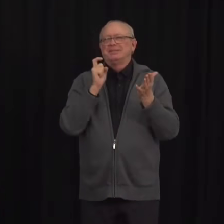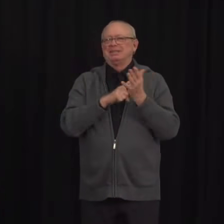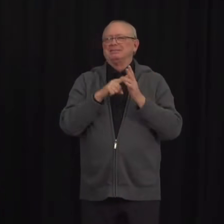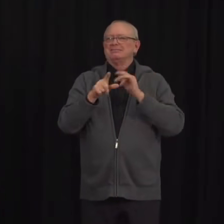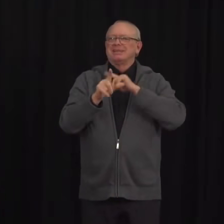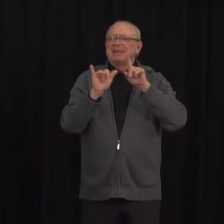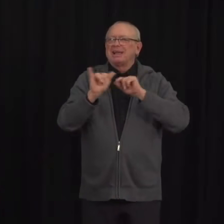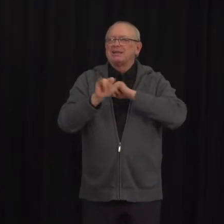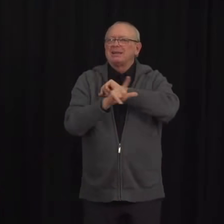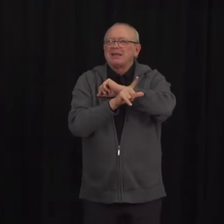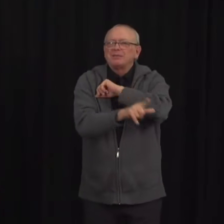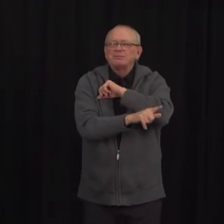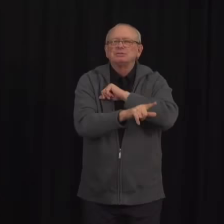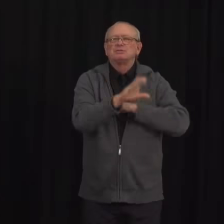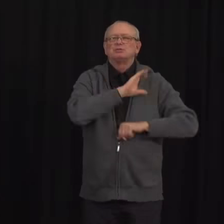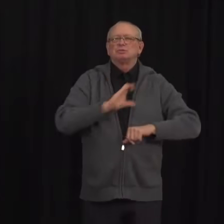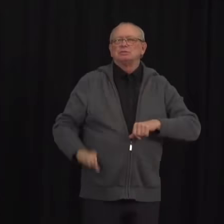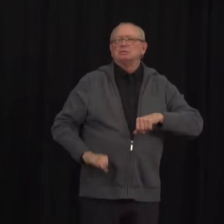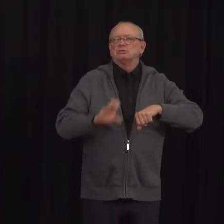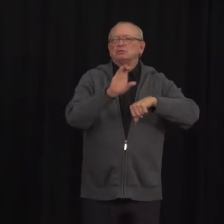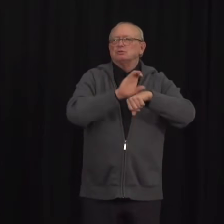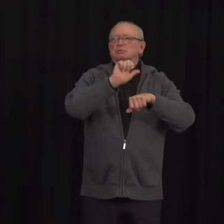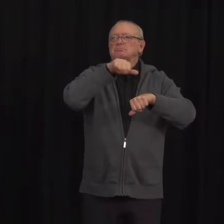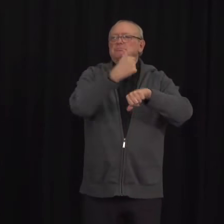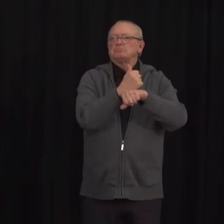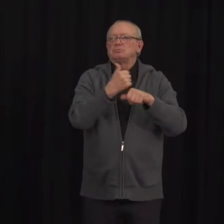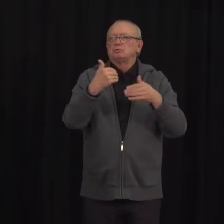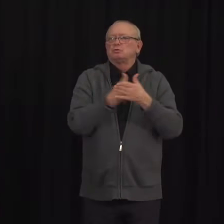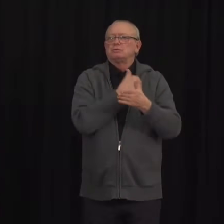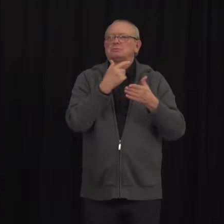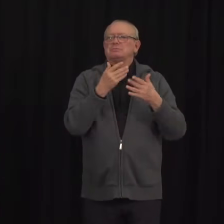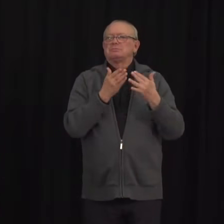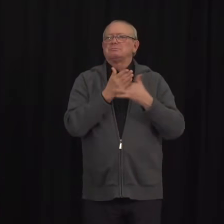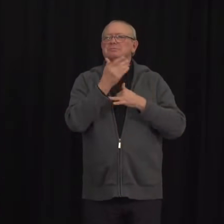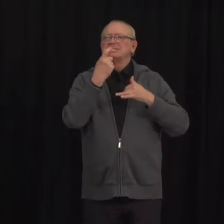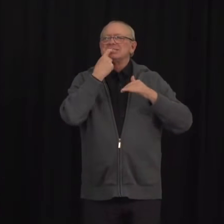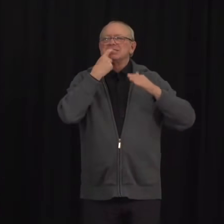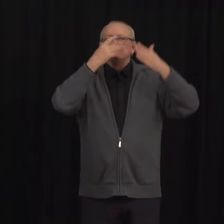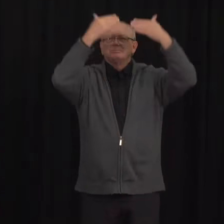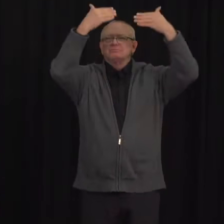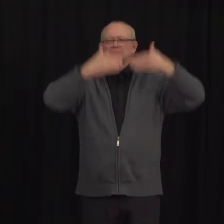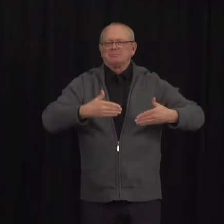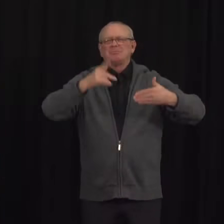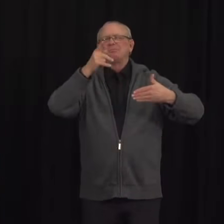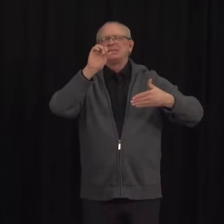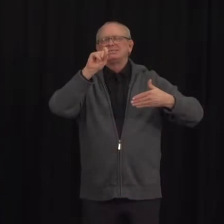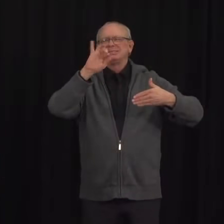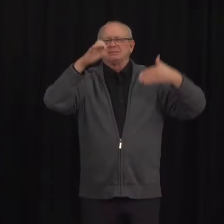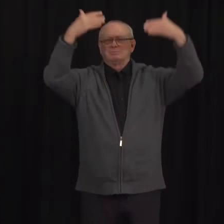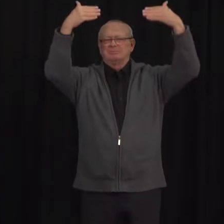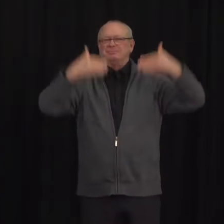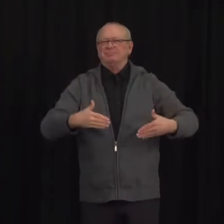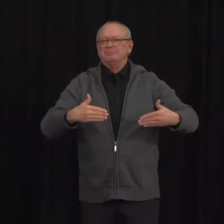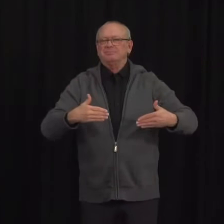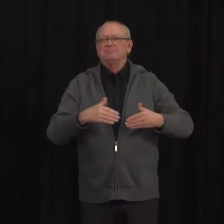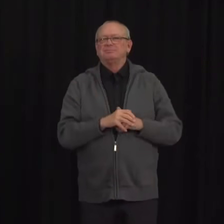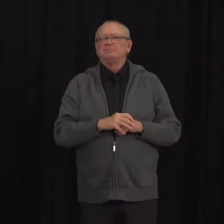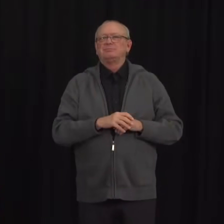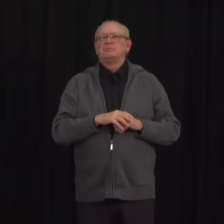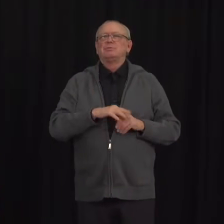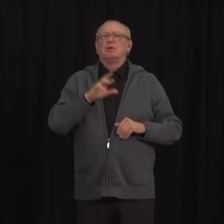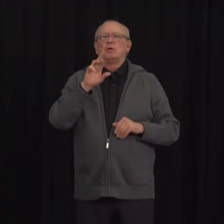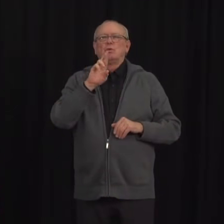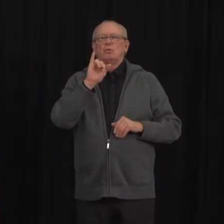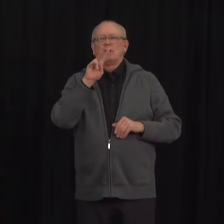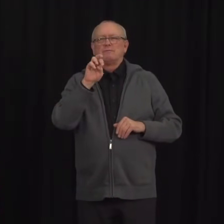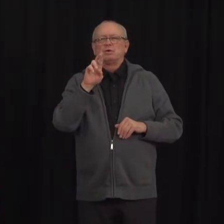installing new plexiglass barriers, and River West Christian Church in Edmonton for moving to online services, and all those who did not tell us